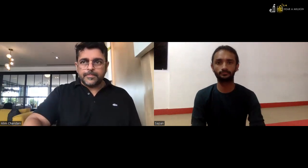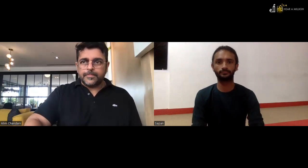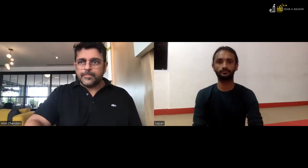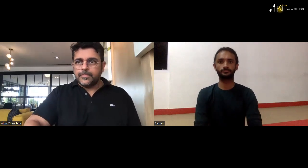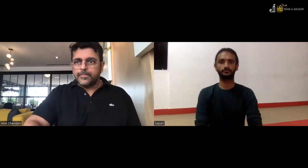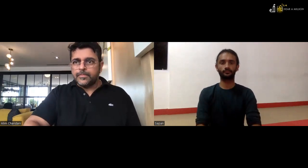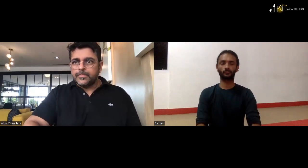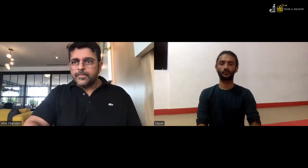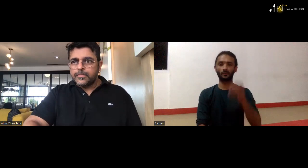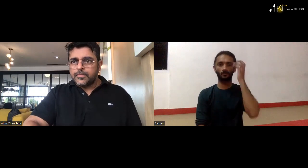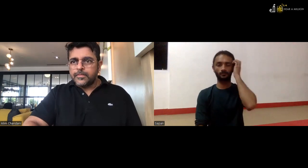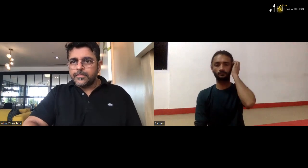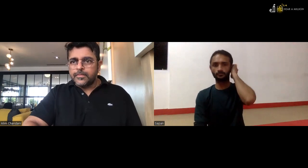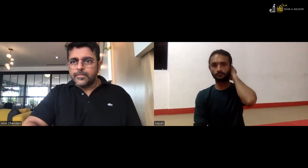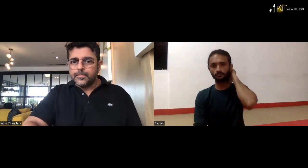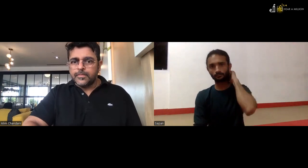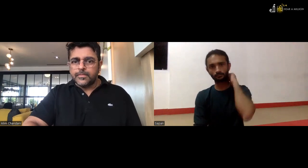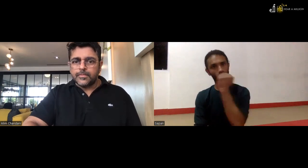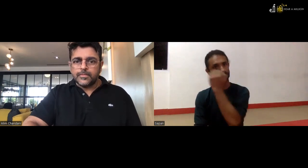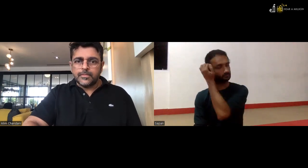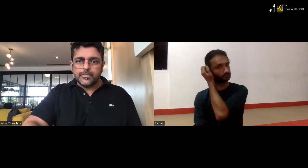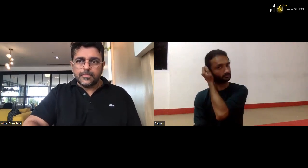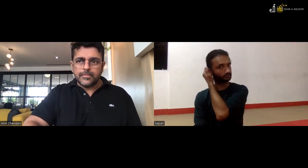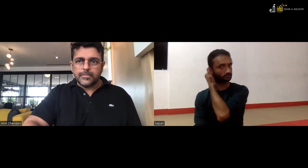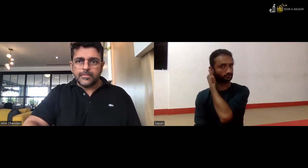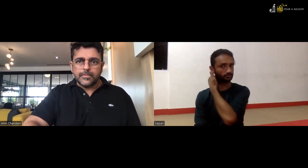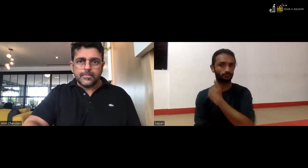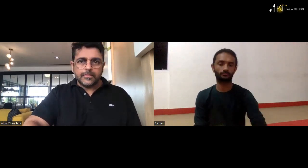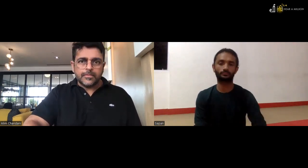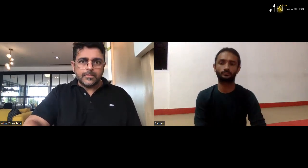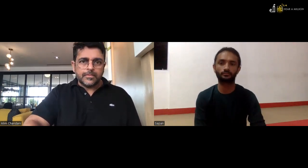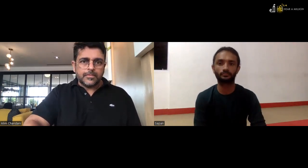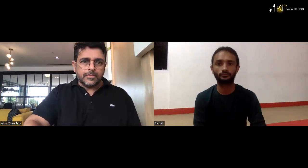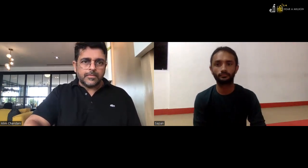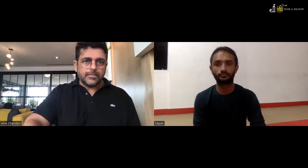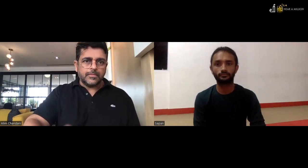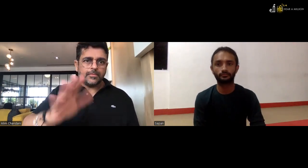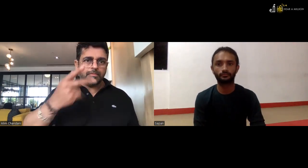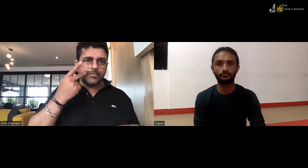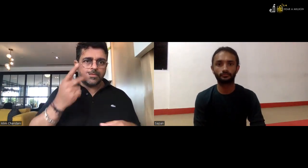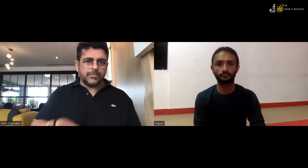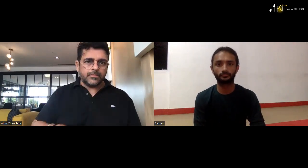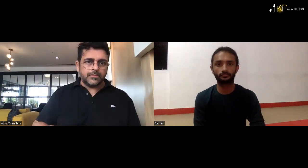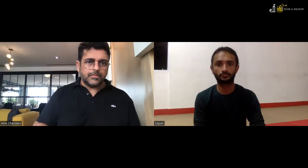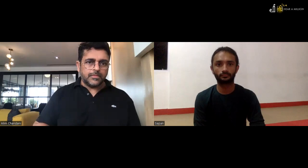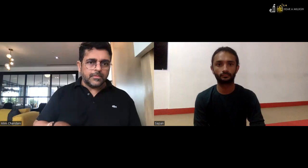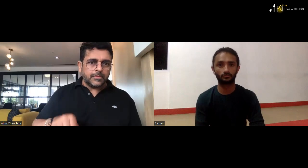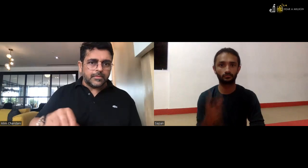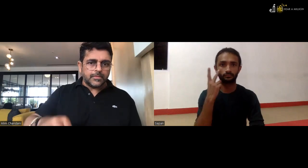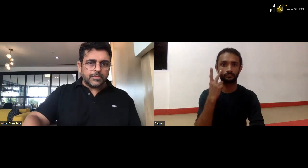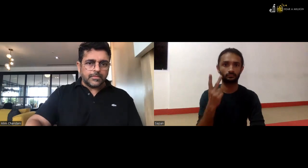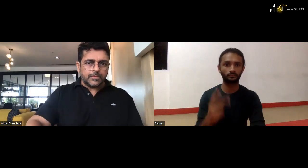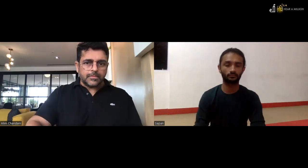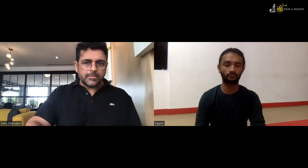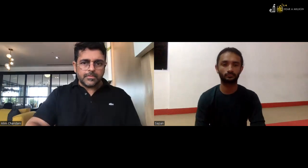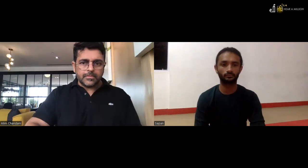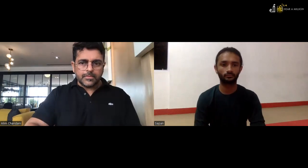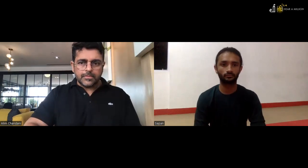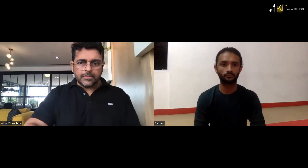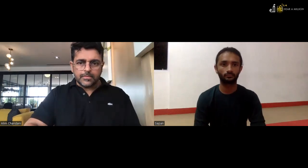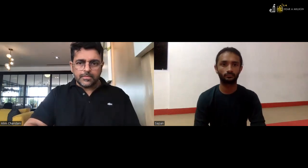that. Even, WFT president and all those areas, we should definitely encourage women to get